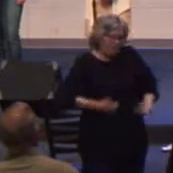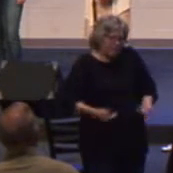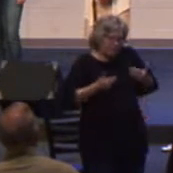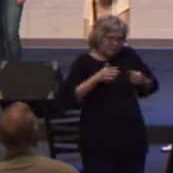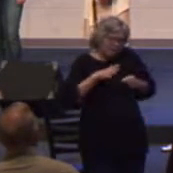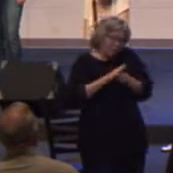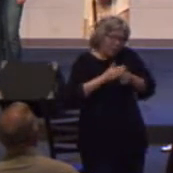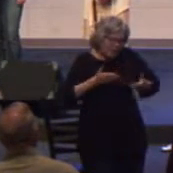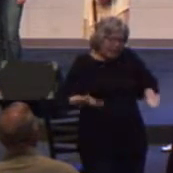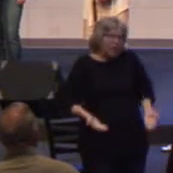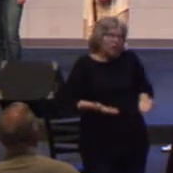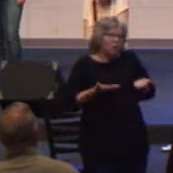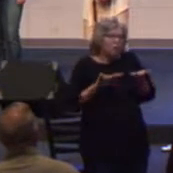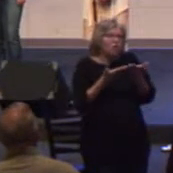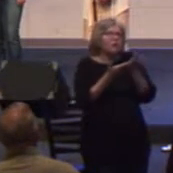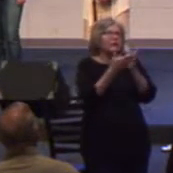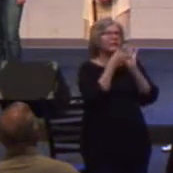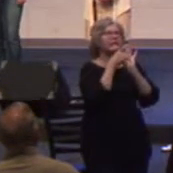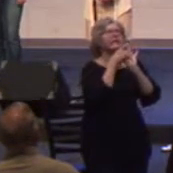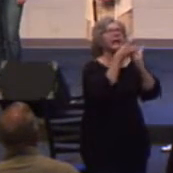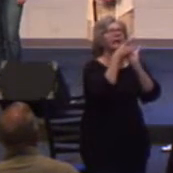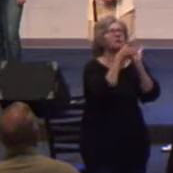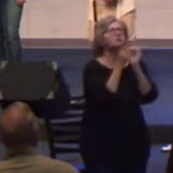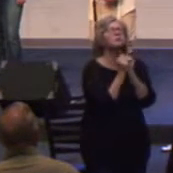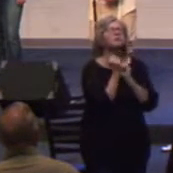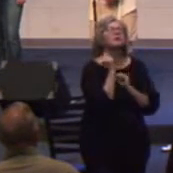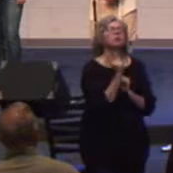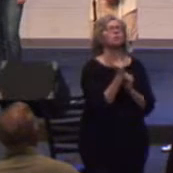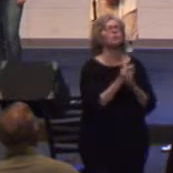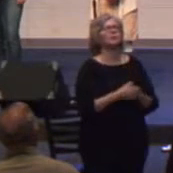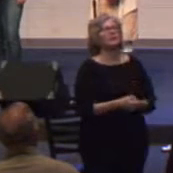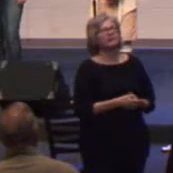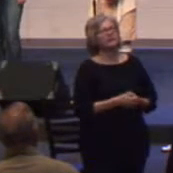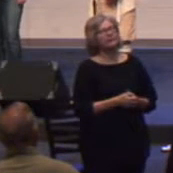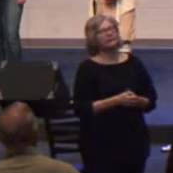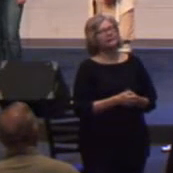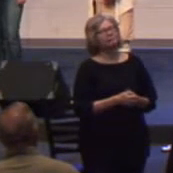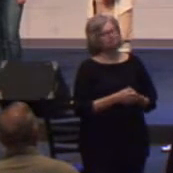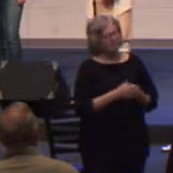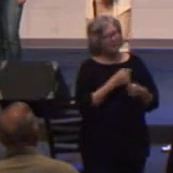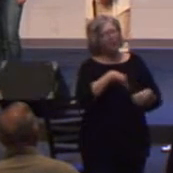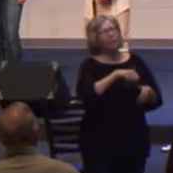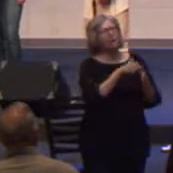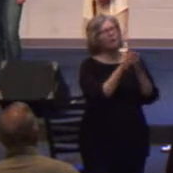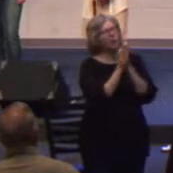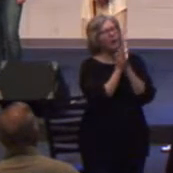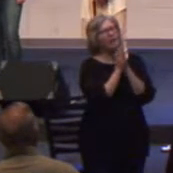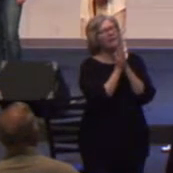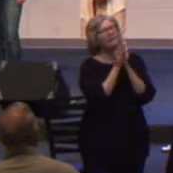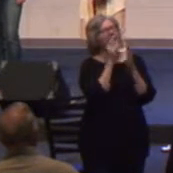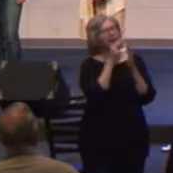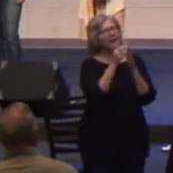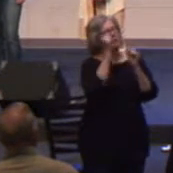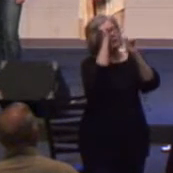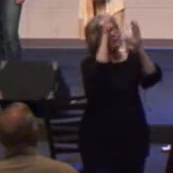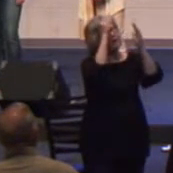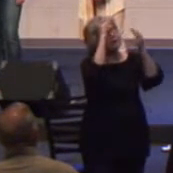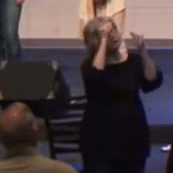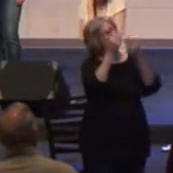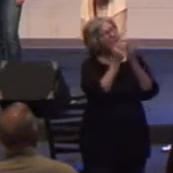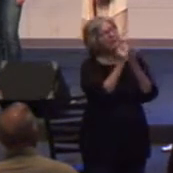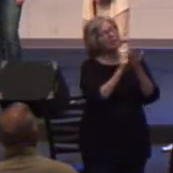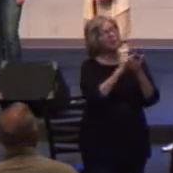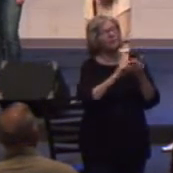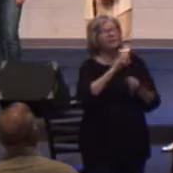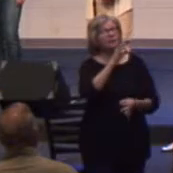here, fully engaged with you. And may it be so, we pray, in the name of the Father and the Son and the